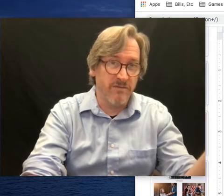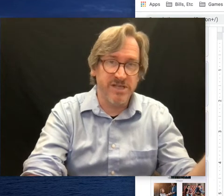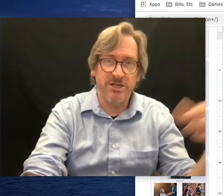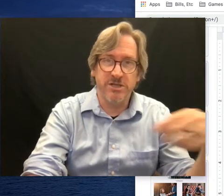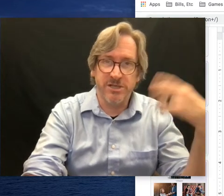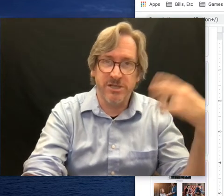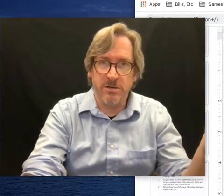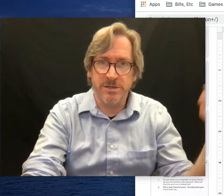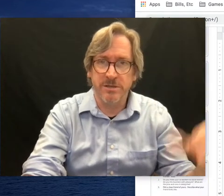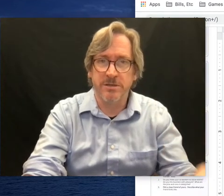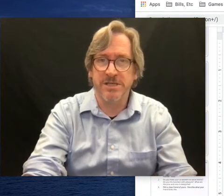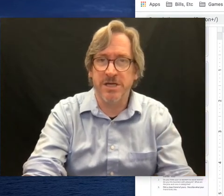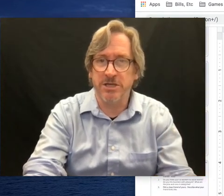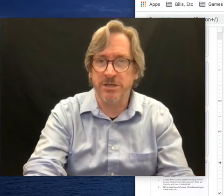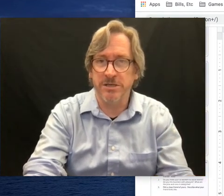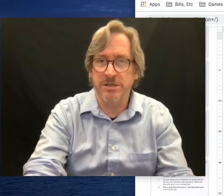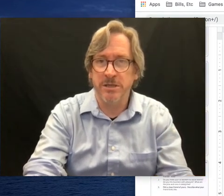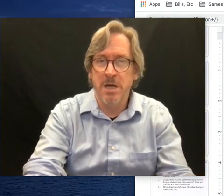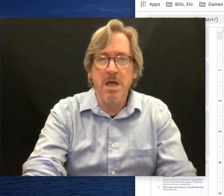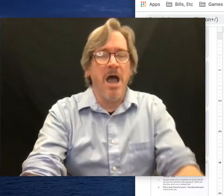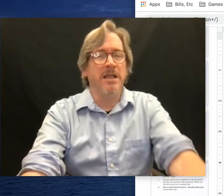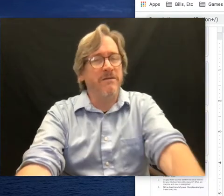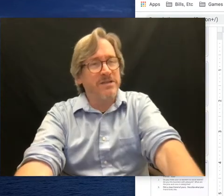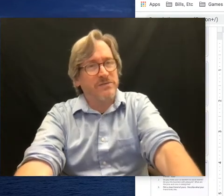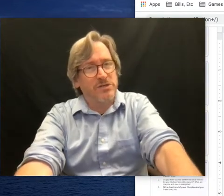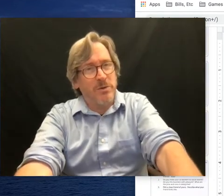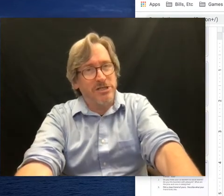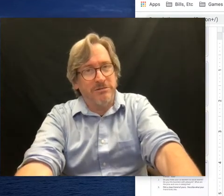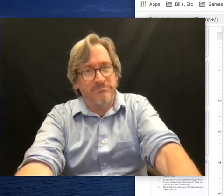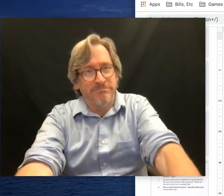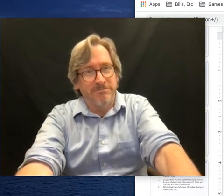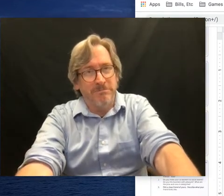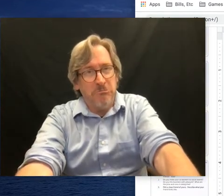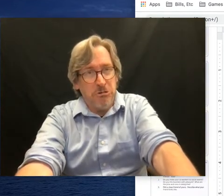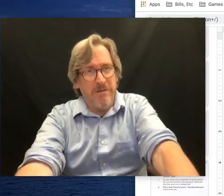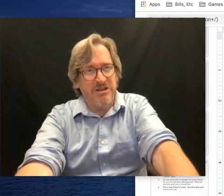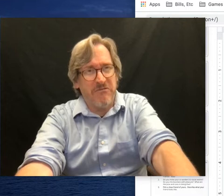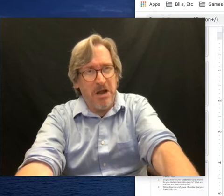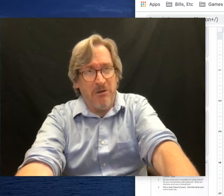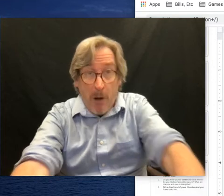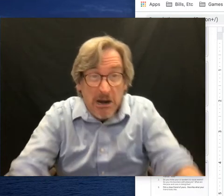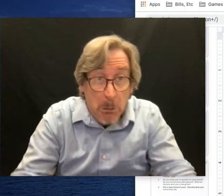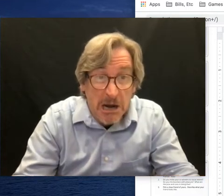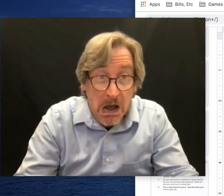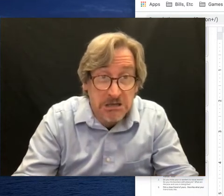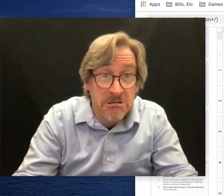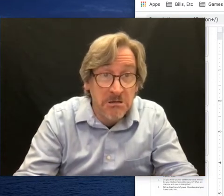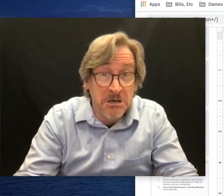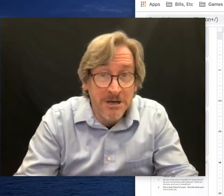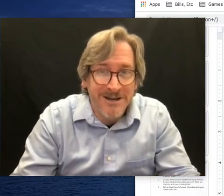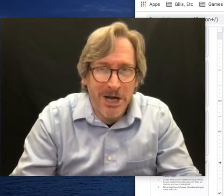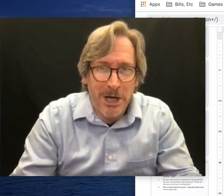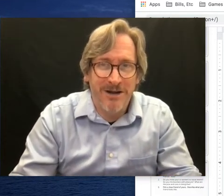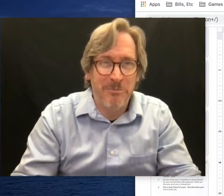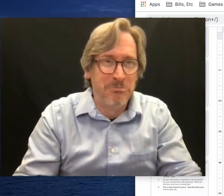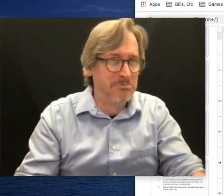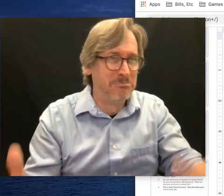More conversation starters, discussions. I love this first question. Do you have a deaf friend? Why or why not?